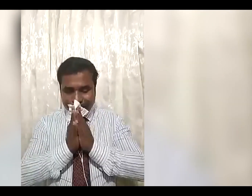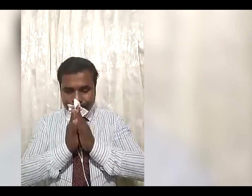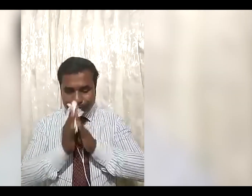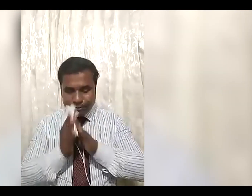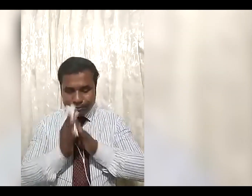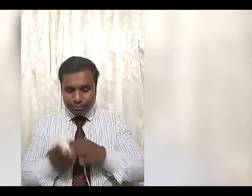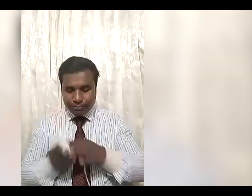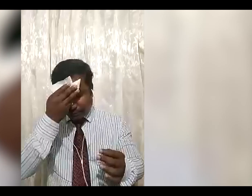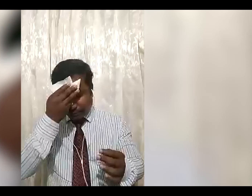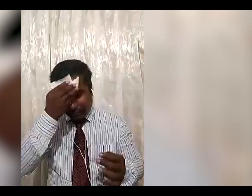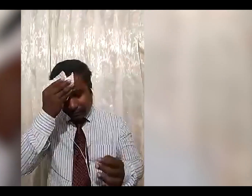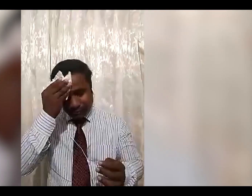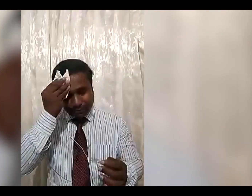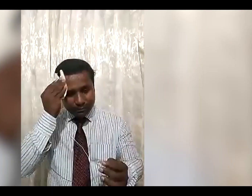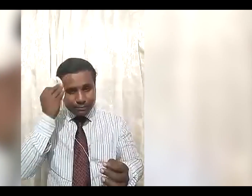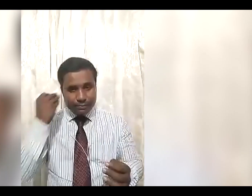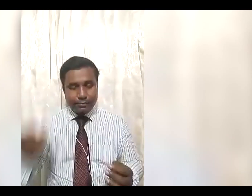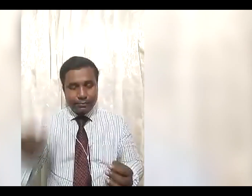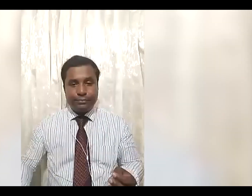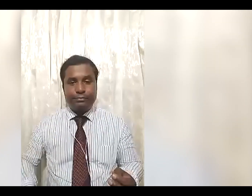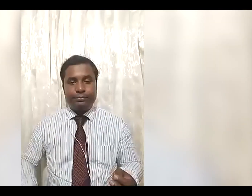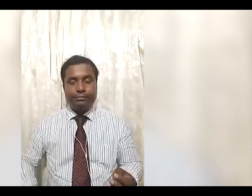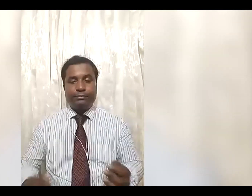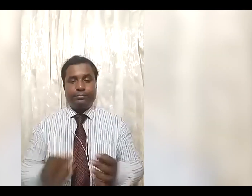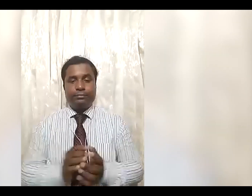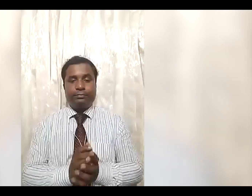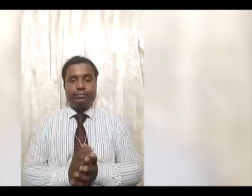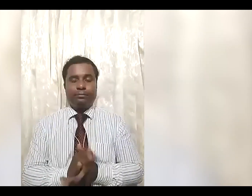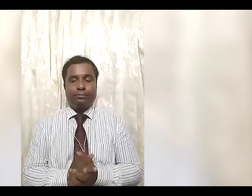those are in place are because of advocacy from the disability community.